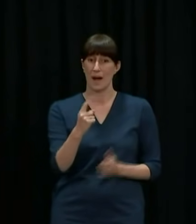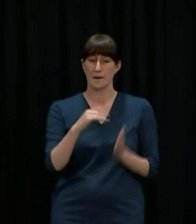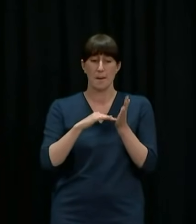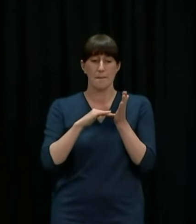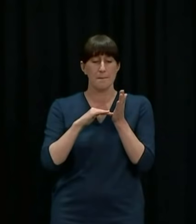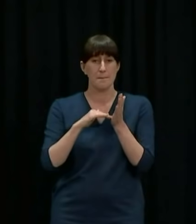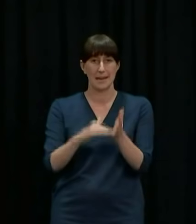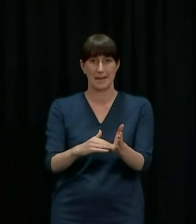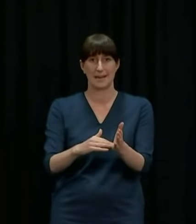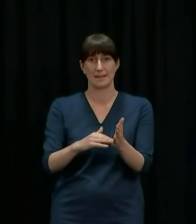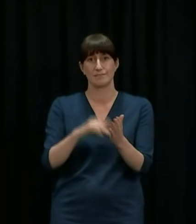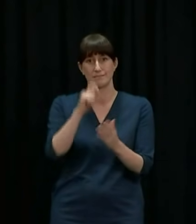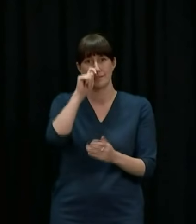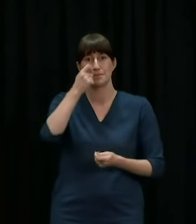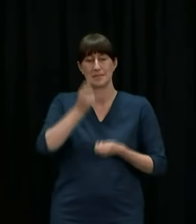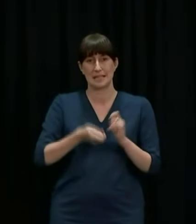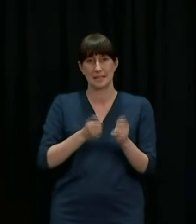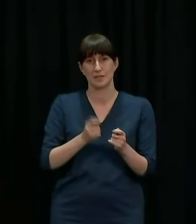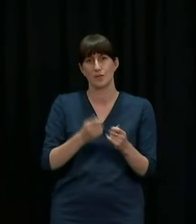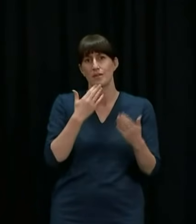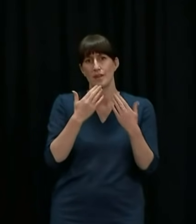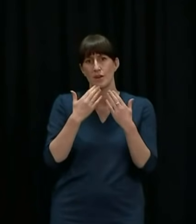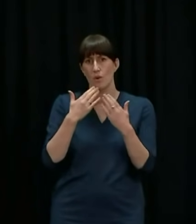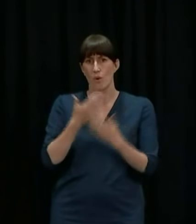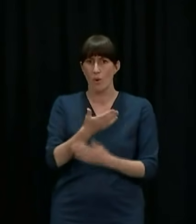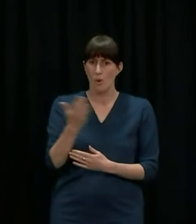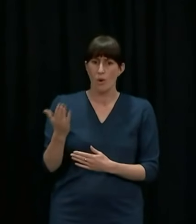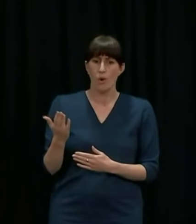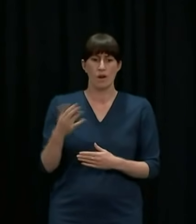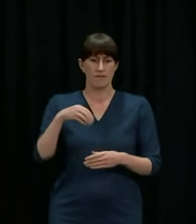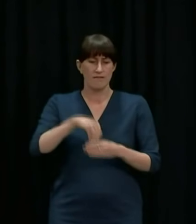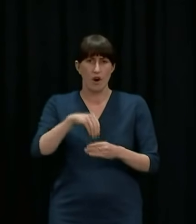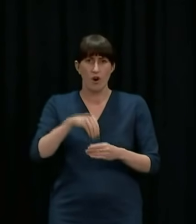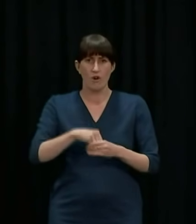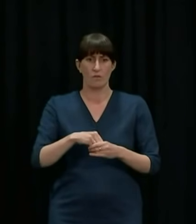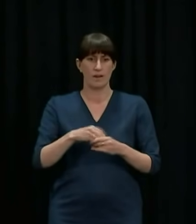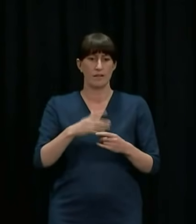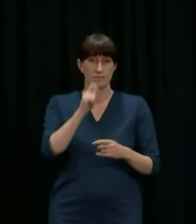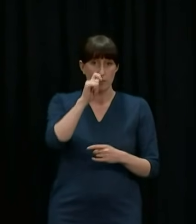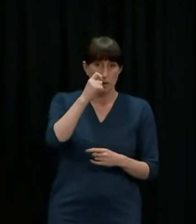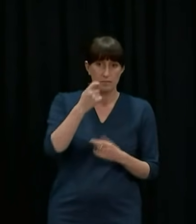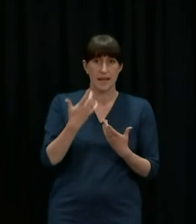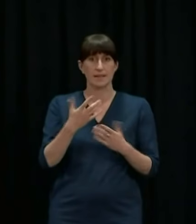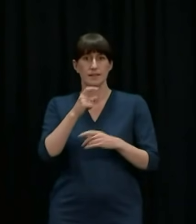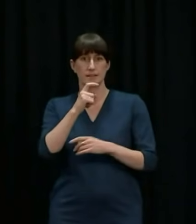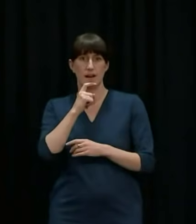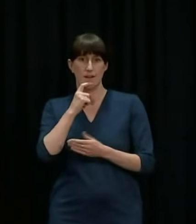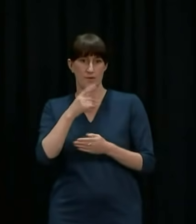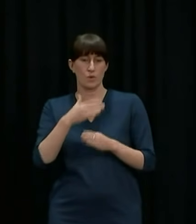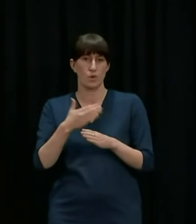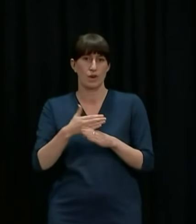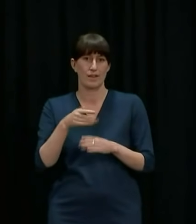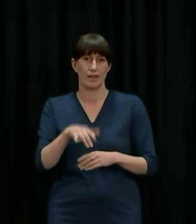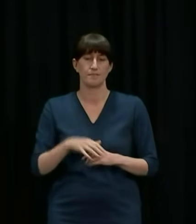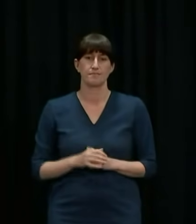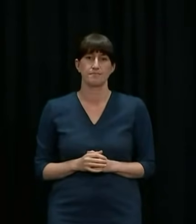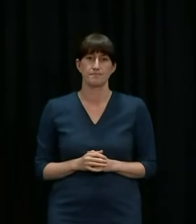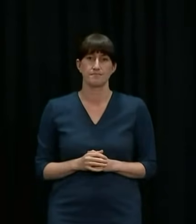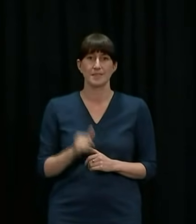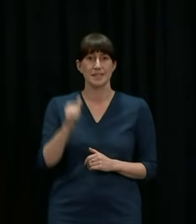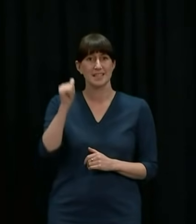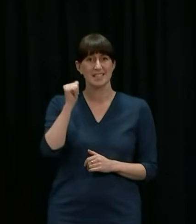who has been tested, and of course our staff who both take the swabs and process them. We spoke yesterday a bit about